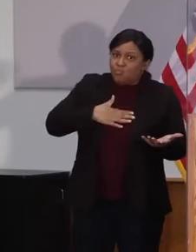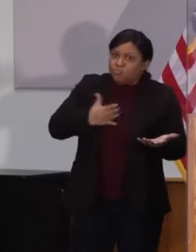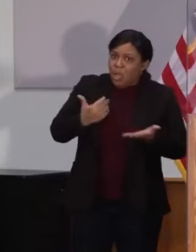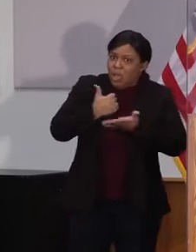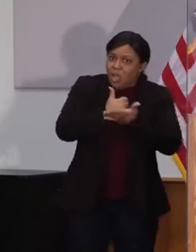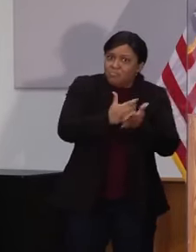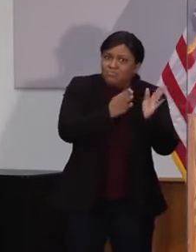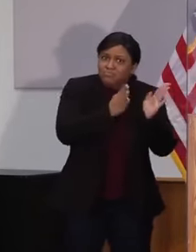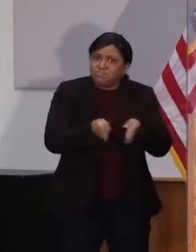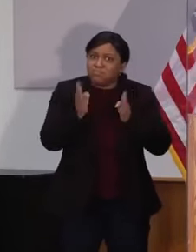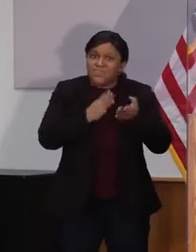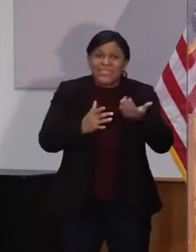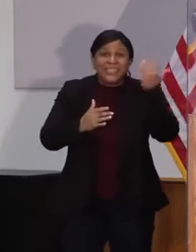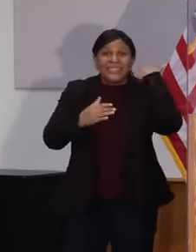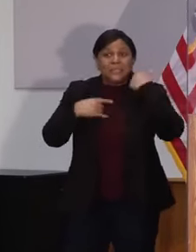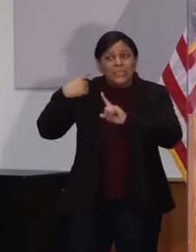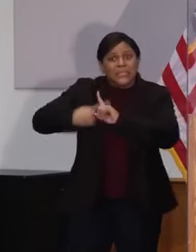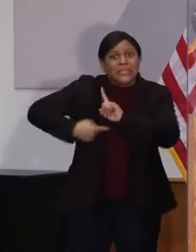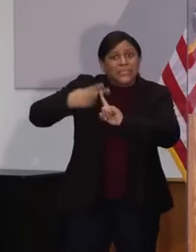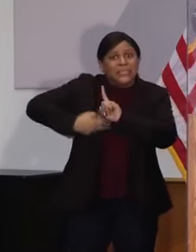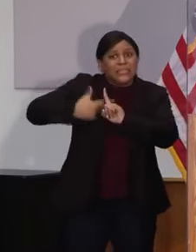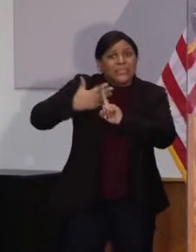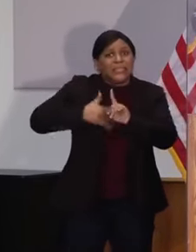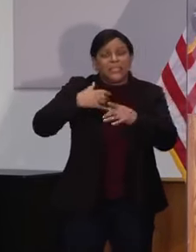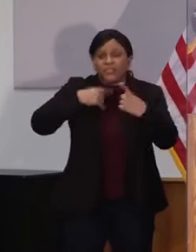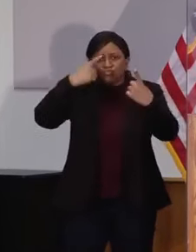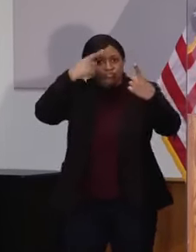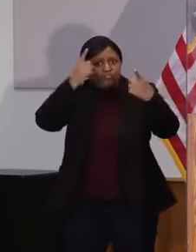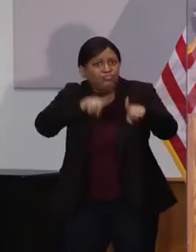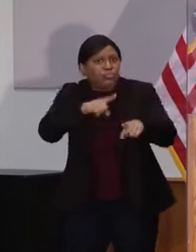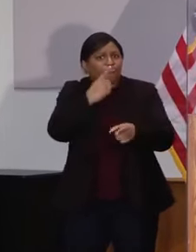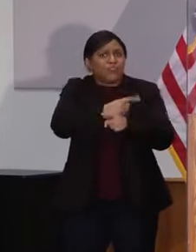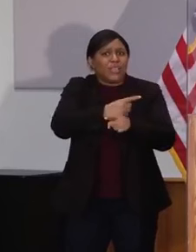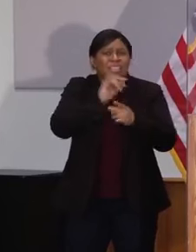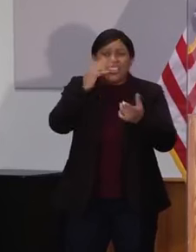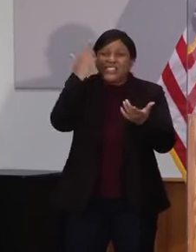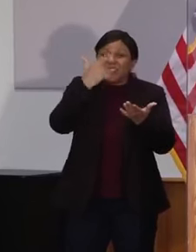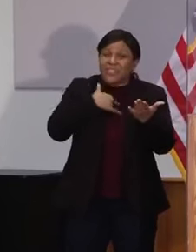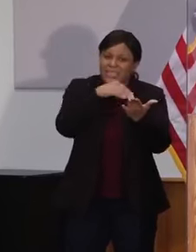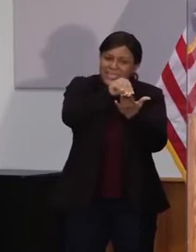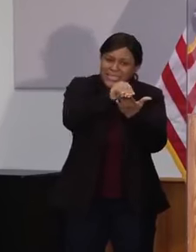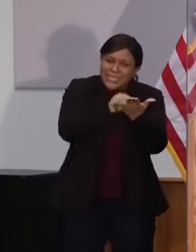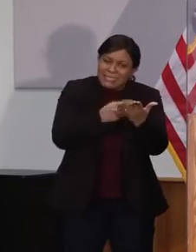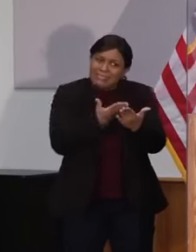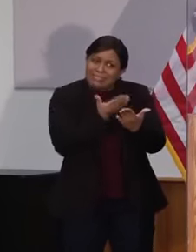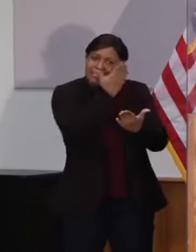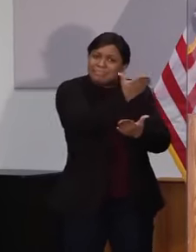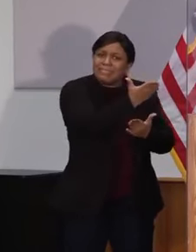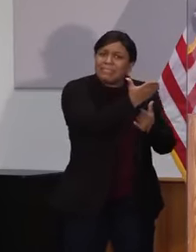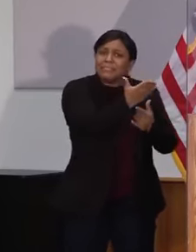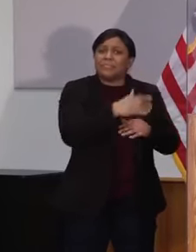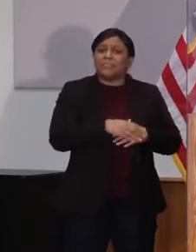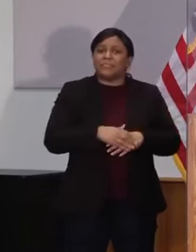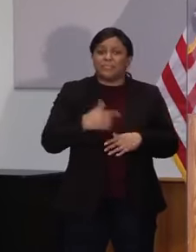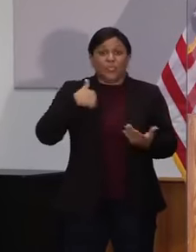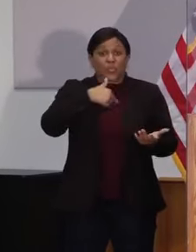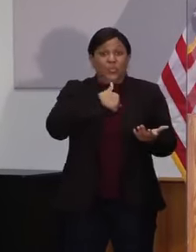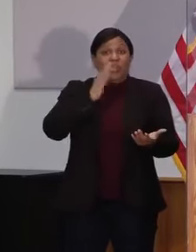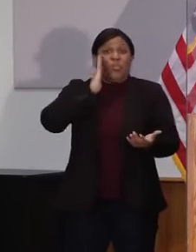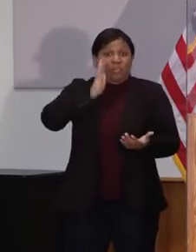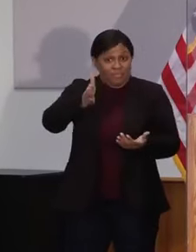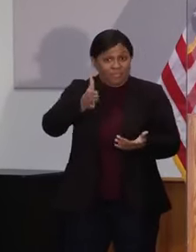back months ago. Yeah, I agree with them. They're right, and that's why we put this together. And so we will do what's necessary. It will